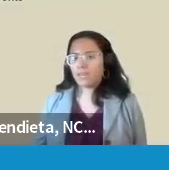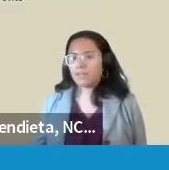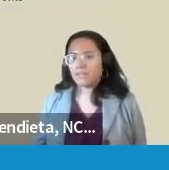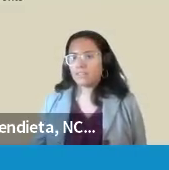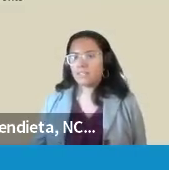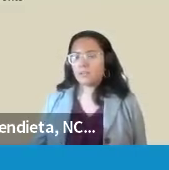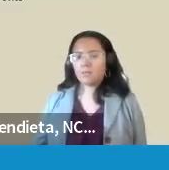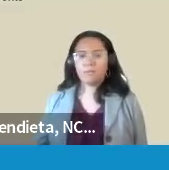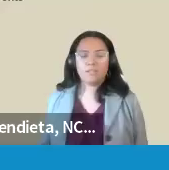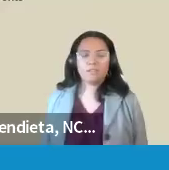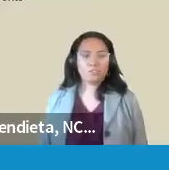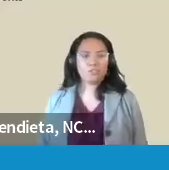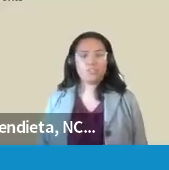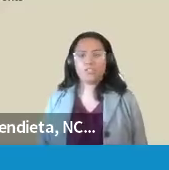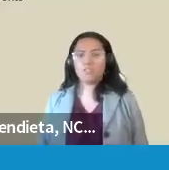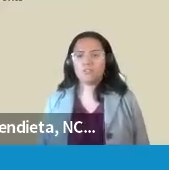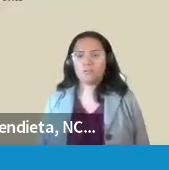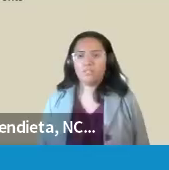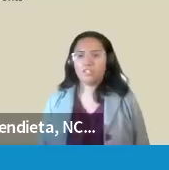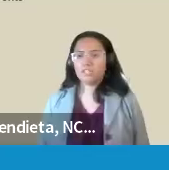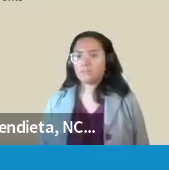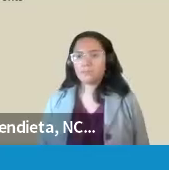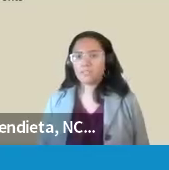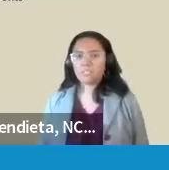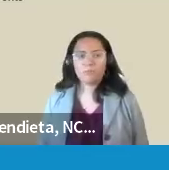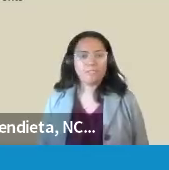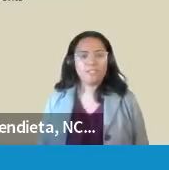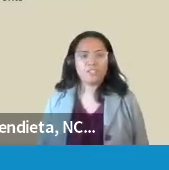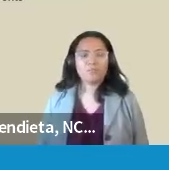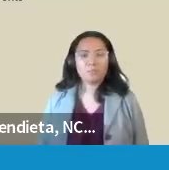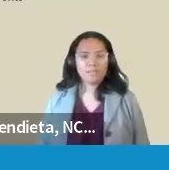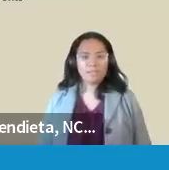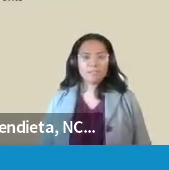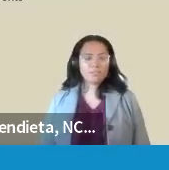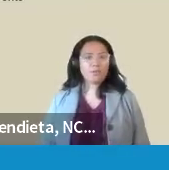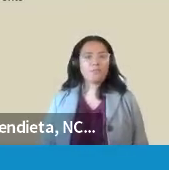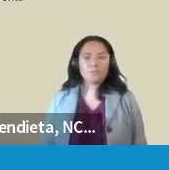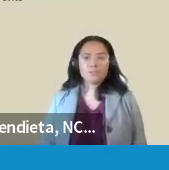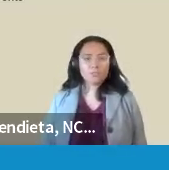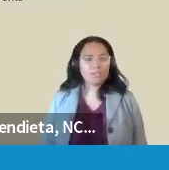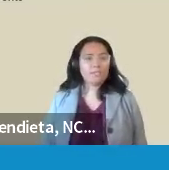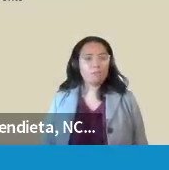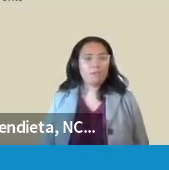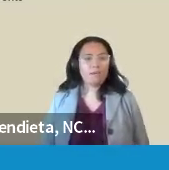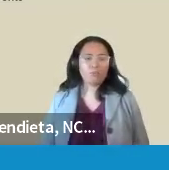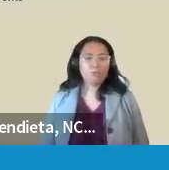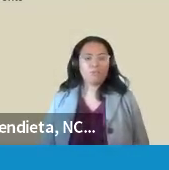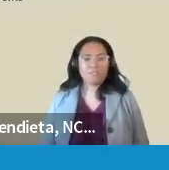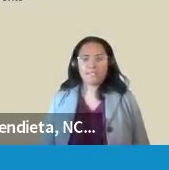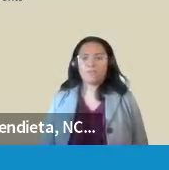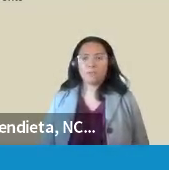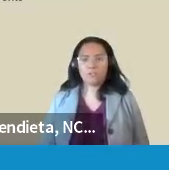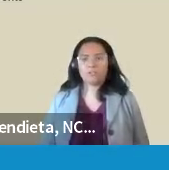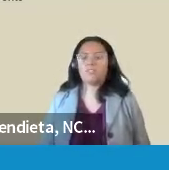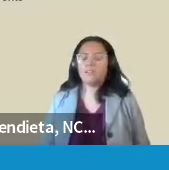And with that, I think we can officially turn to the agenda for today's presentation. So first, you'll hear an overview